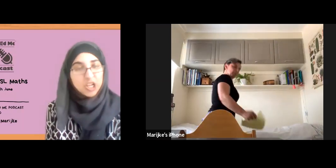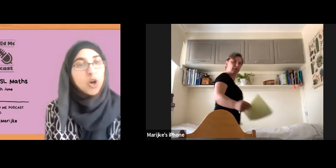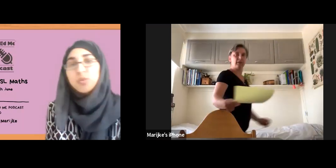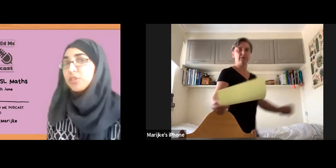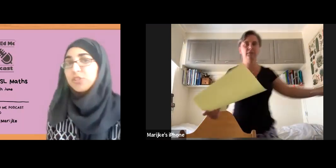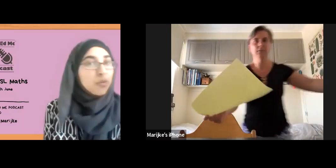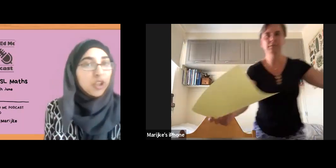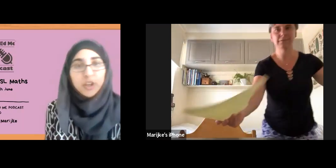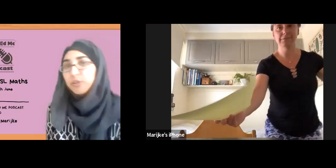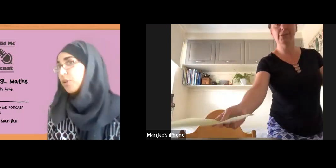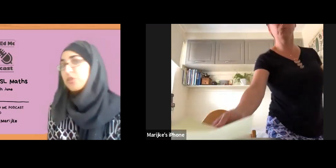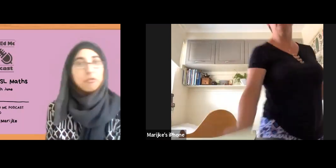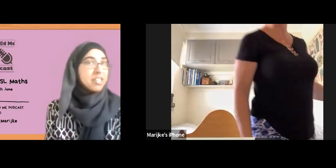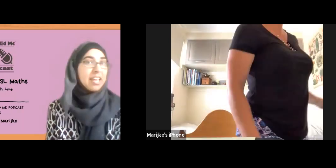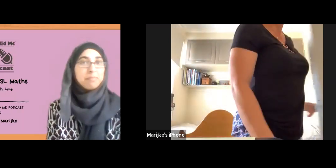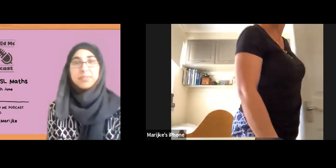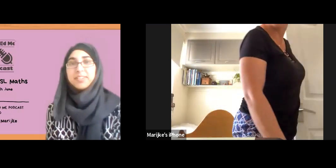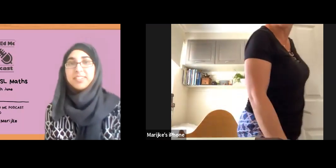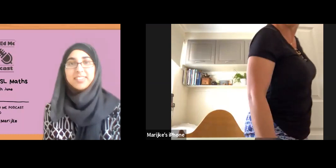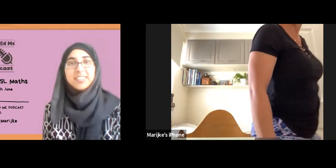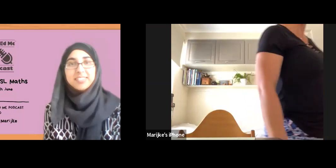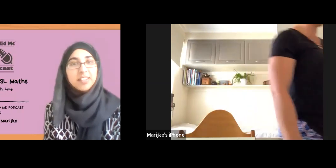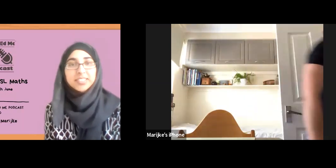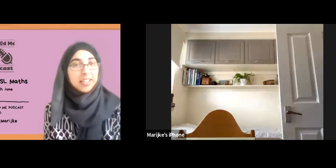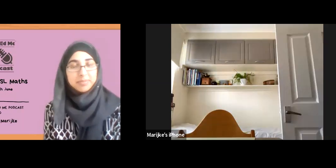No glue. No glue. No sticky tape. Right, let me get tape. some scissors.